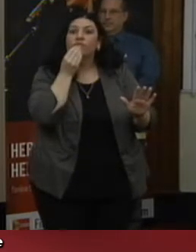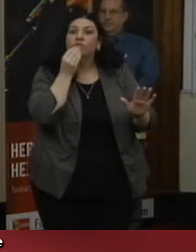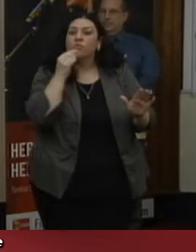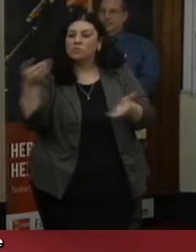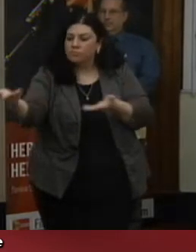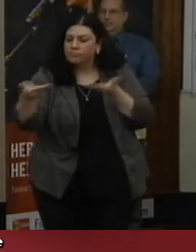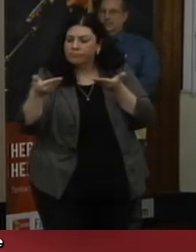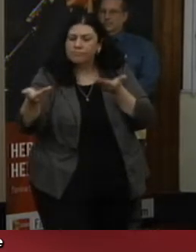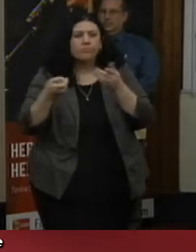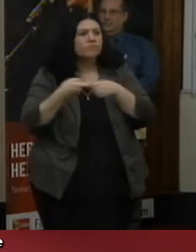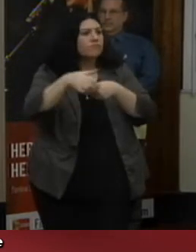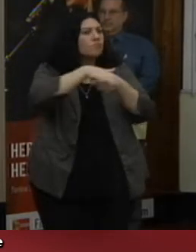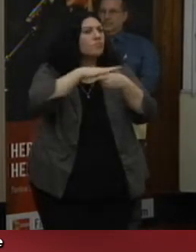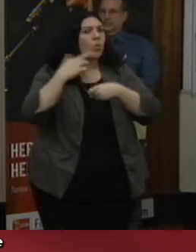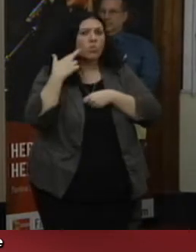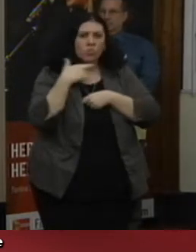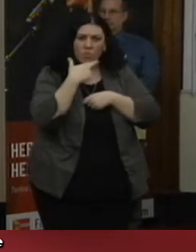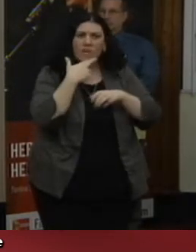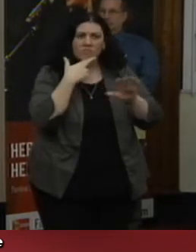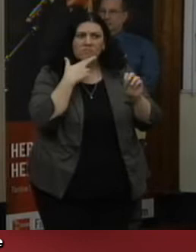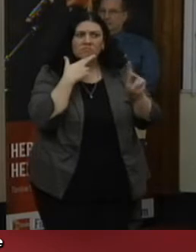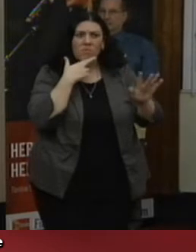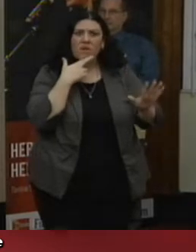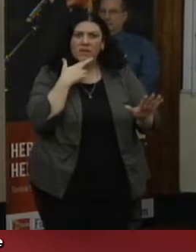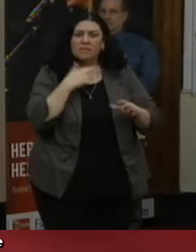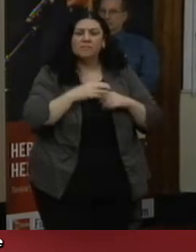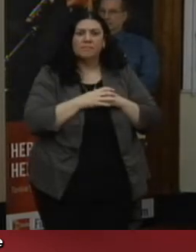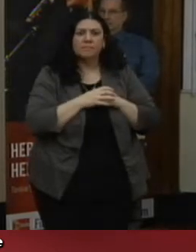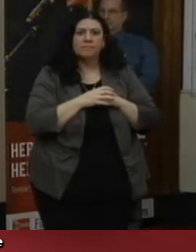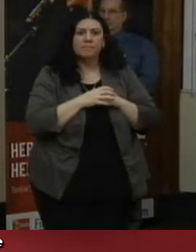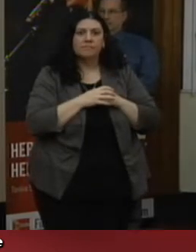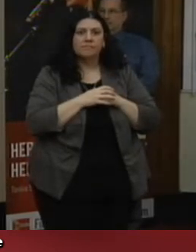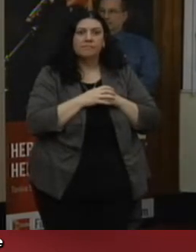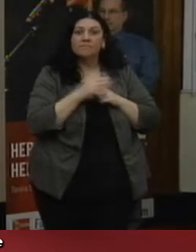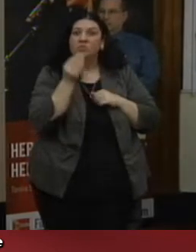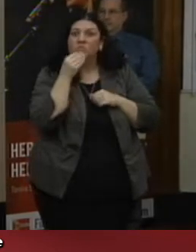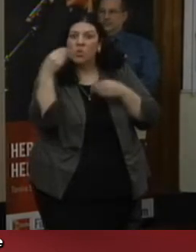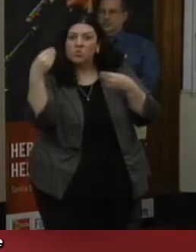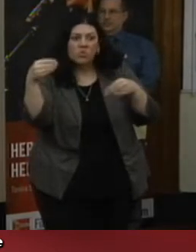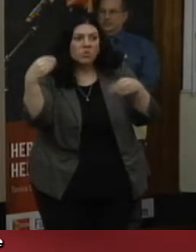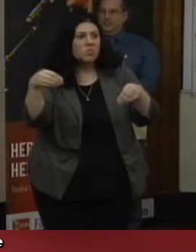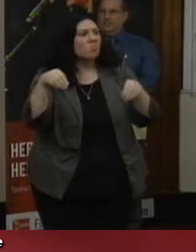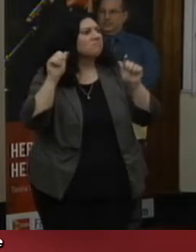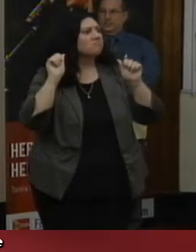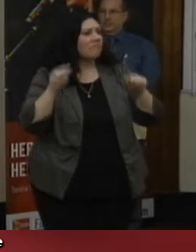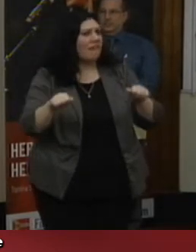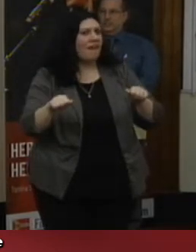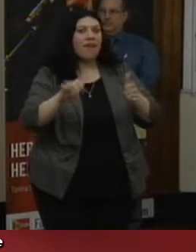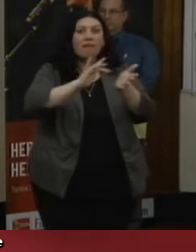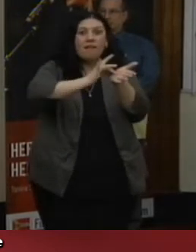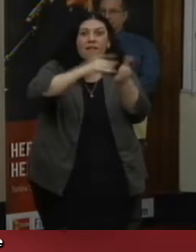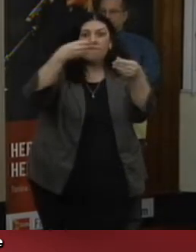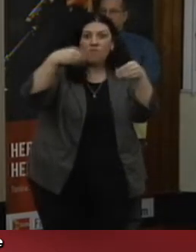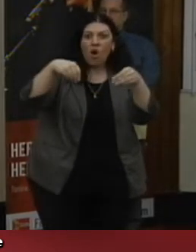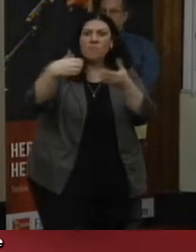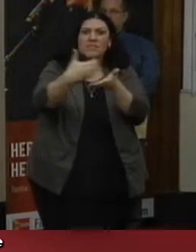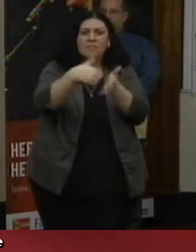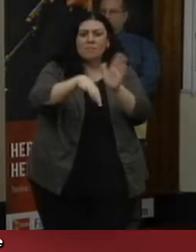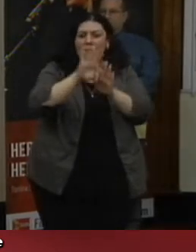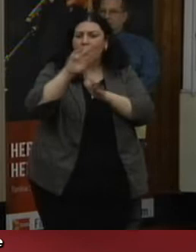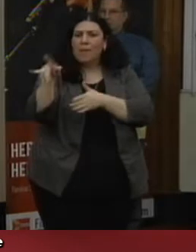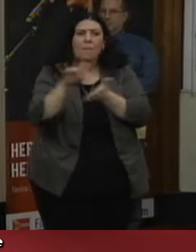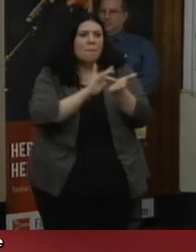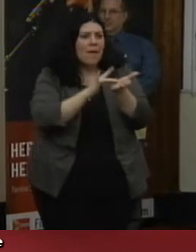out food from your local restaurants, go to the store, grocery store, go to the pharmacy, get medicine,